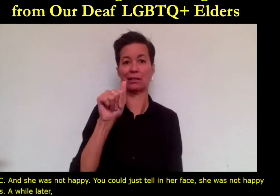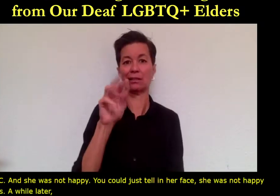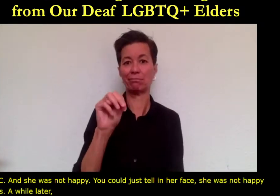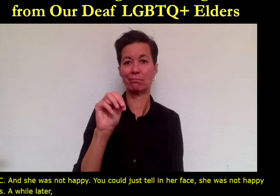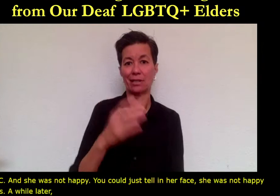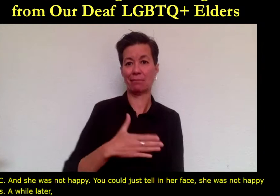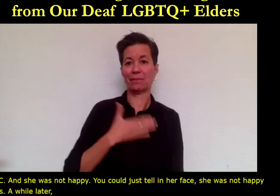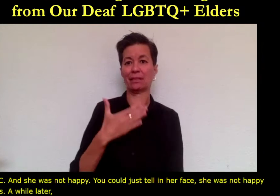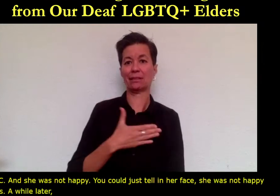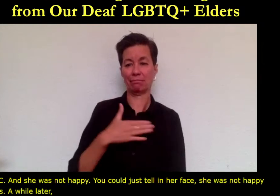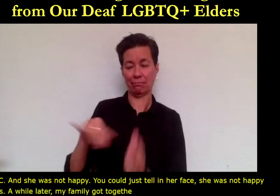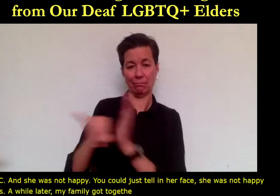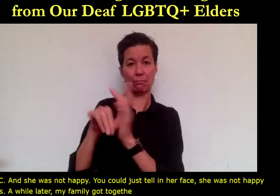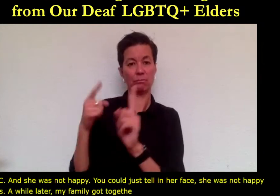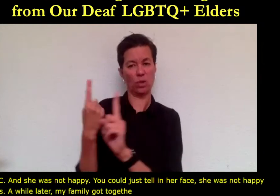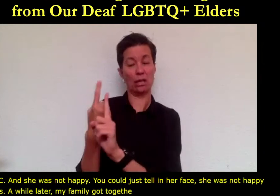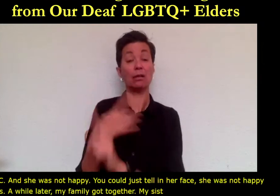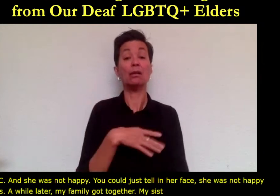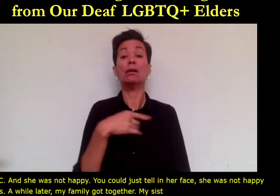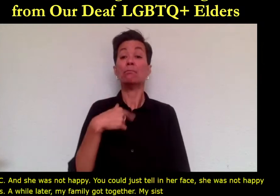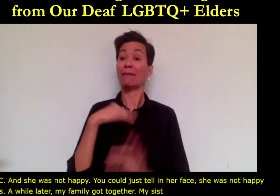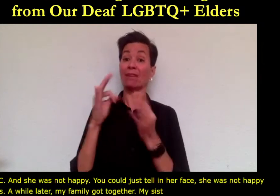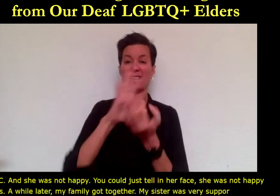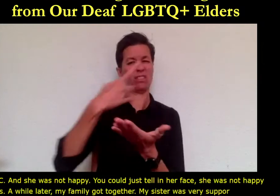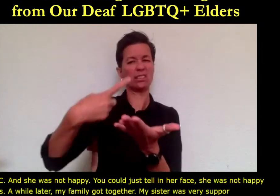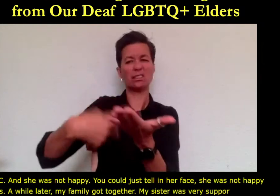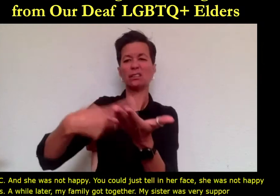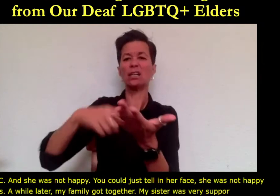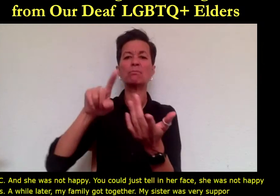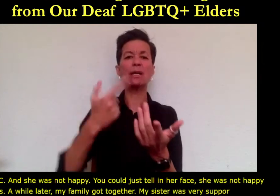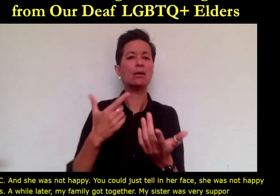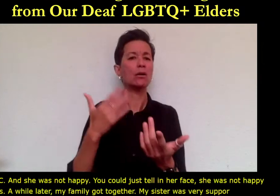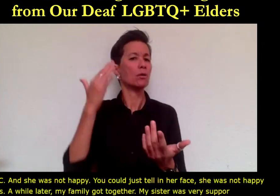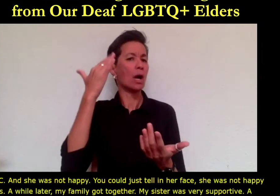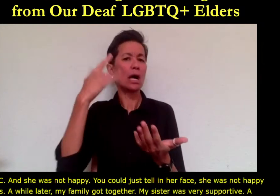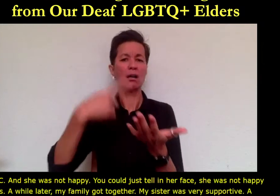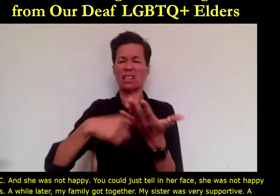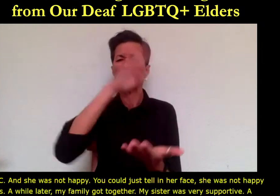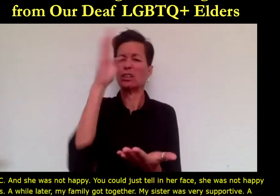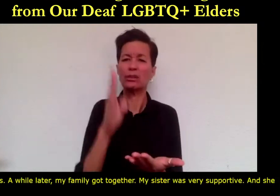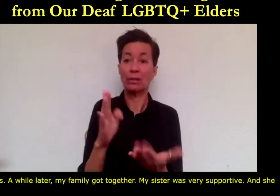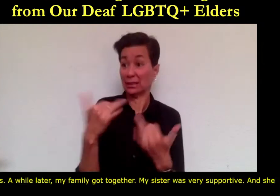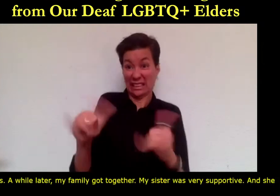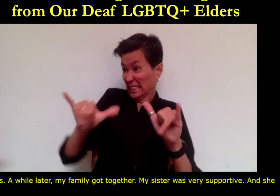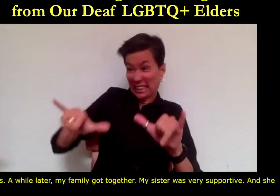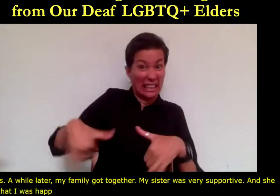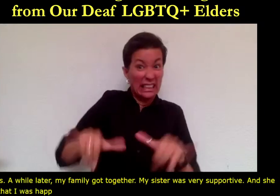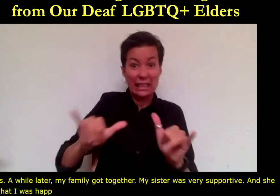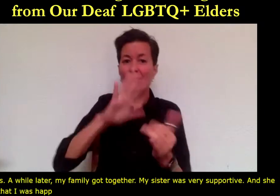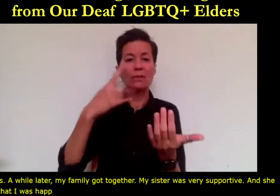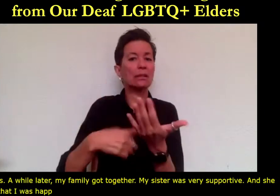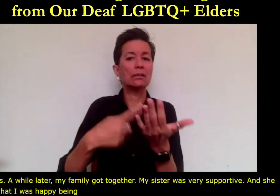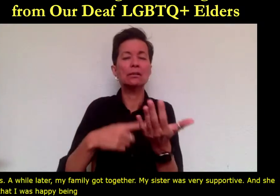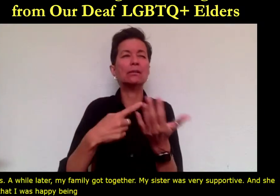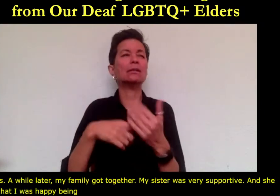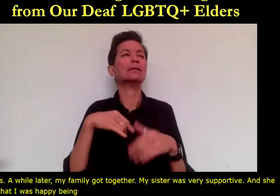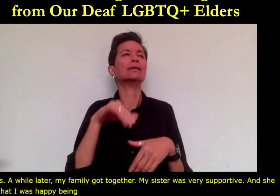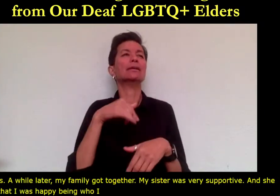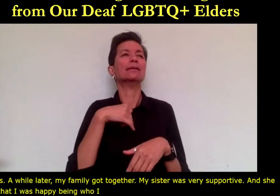being who i am living my truth um and we didn't have a discussion about it still